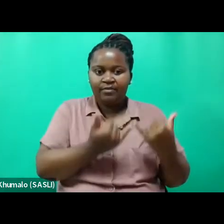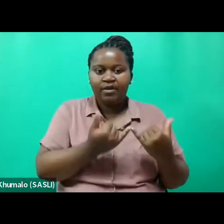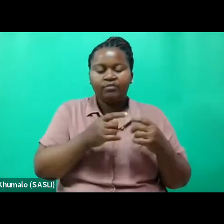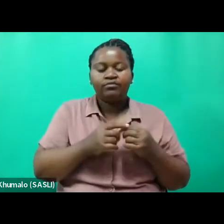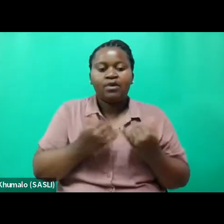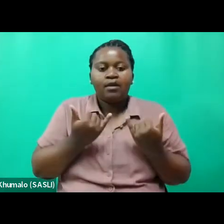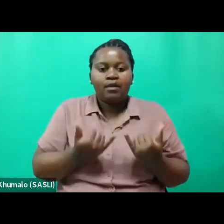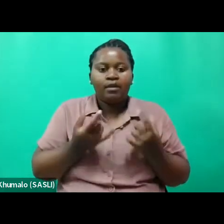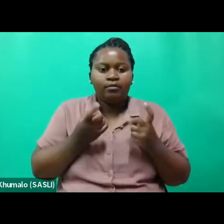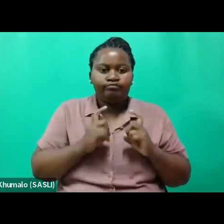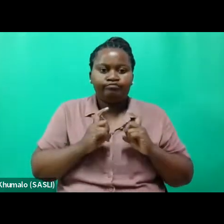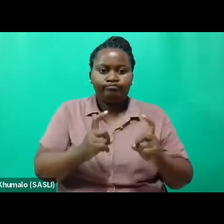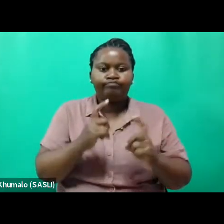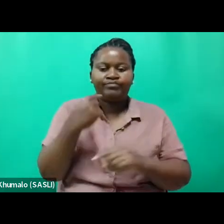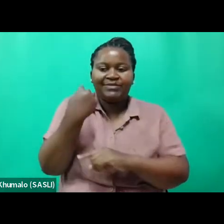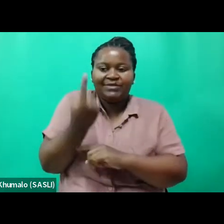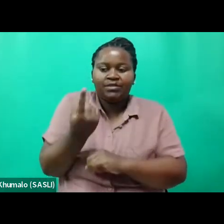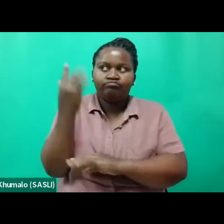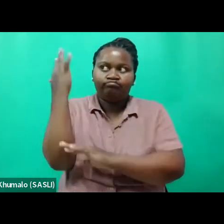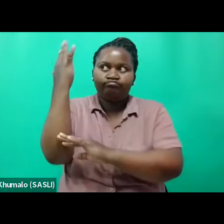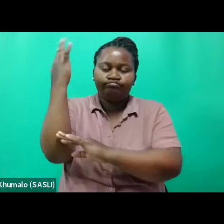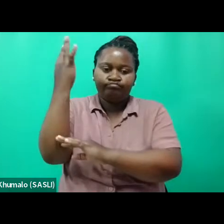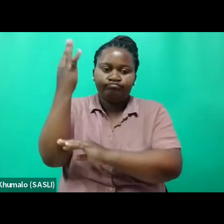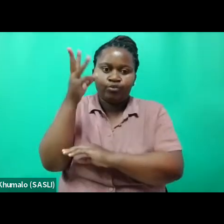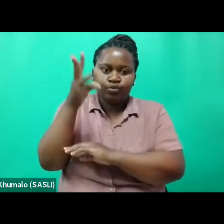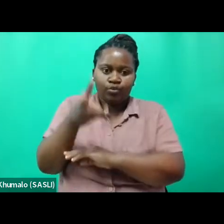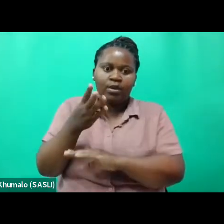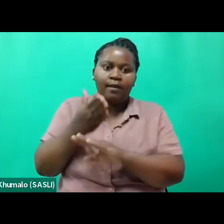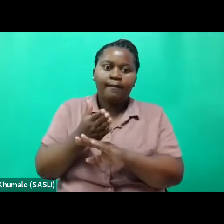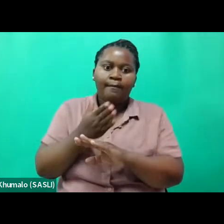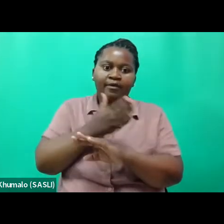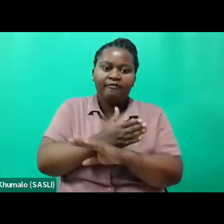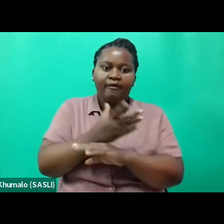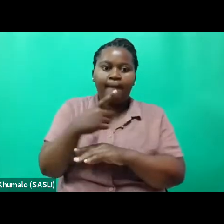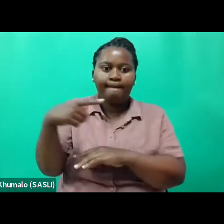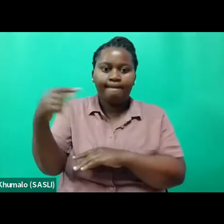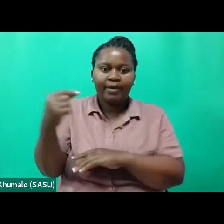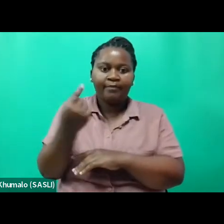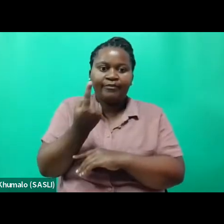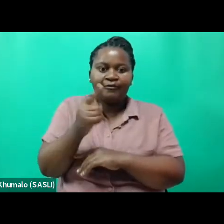next presentation before we go for lunch.